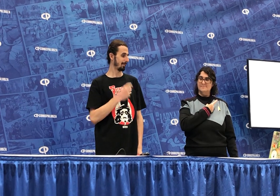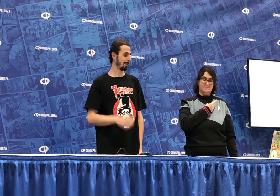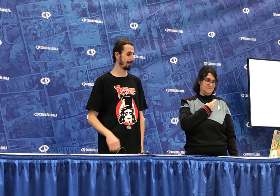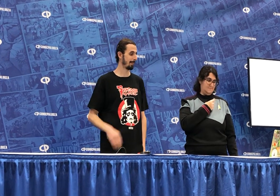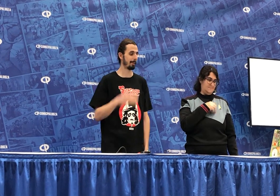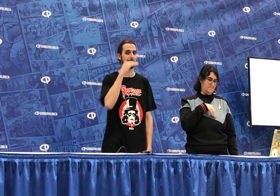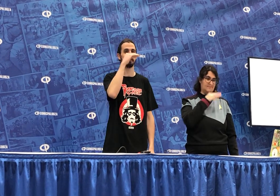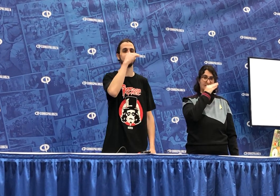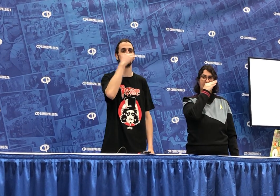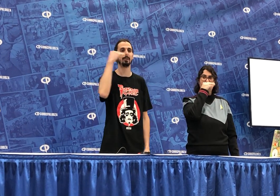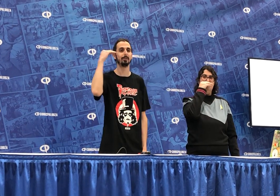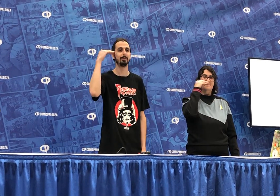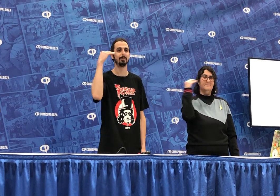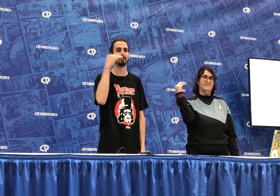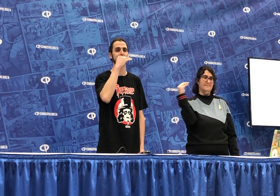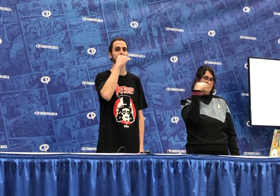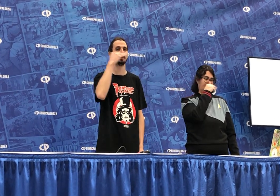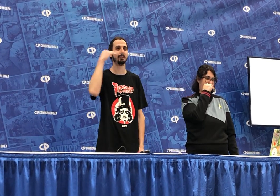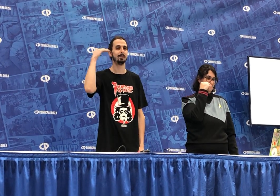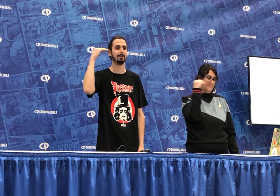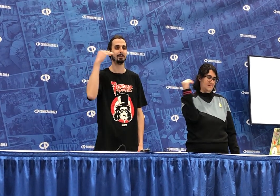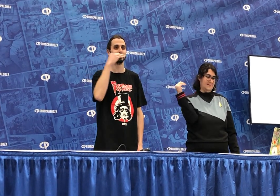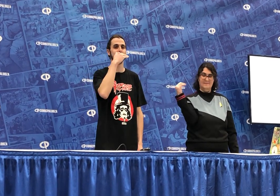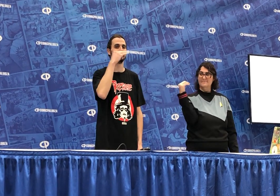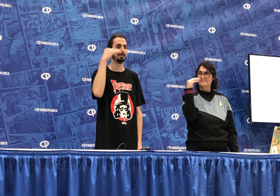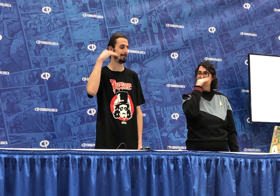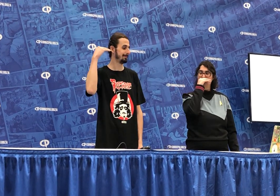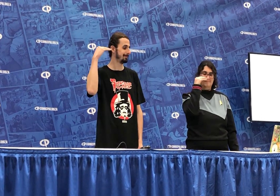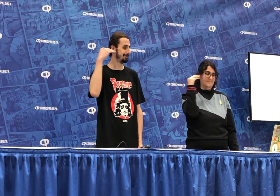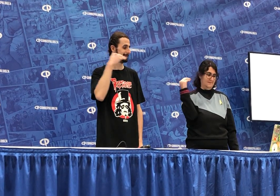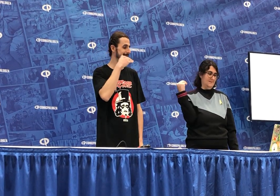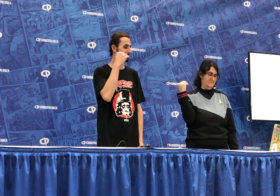Scooby-Doo. It's an S&D. Then you've got Mario, like his mustache.